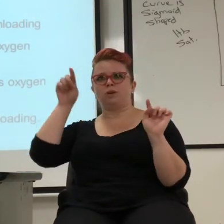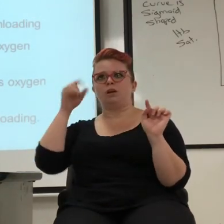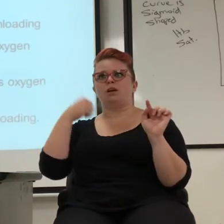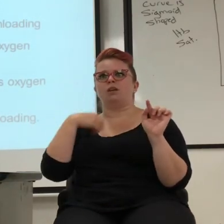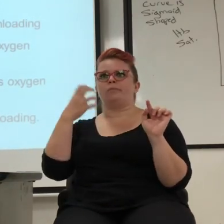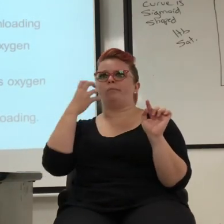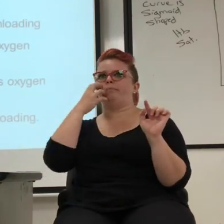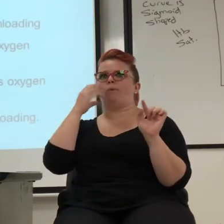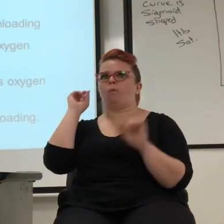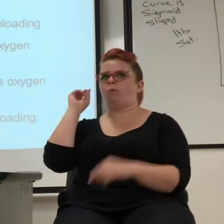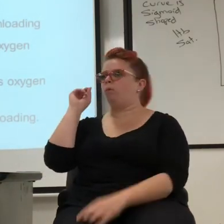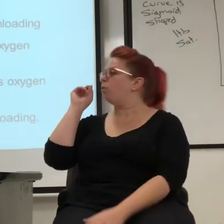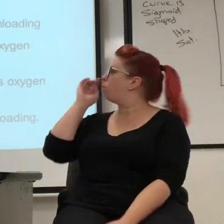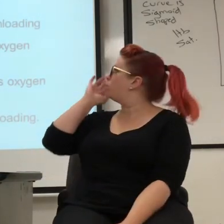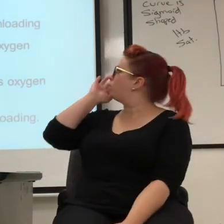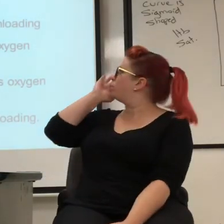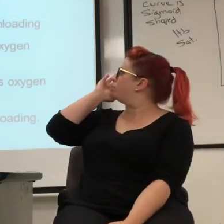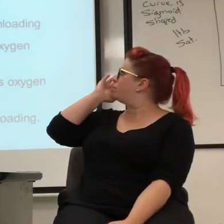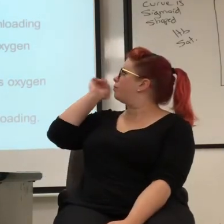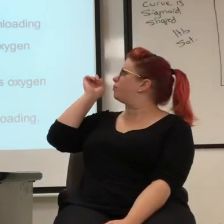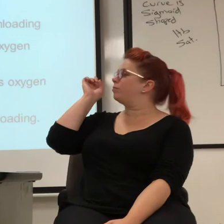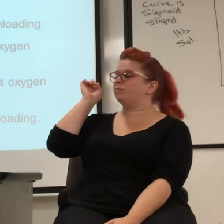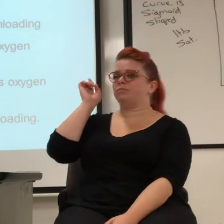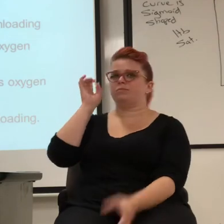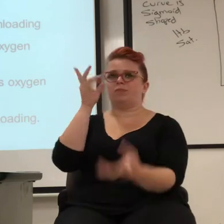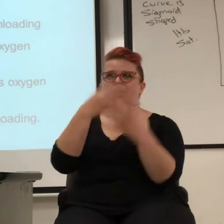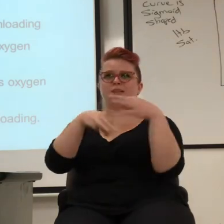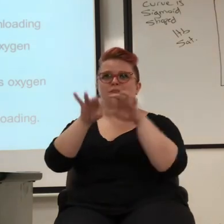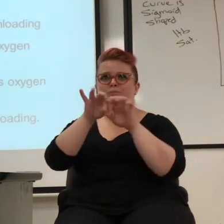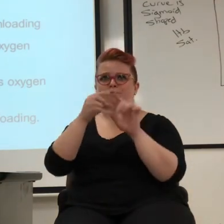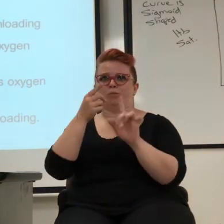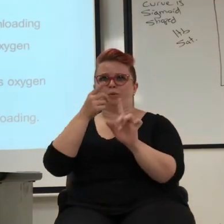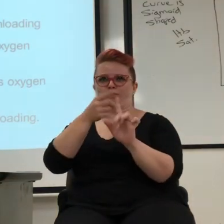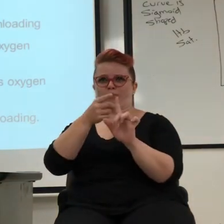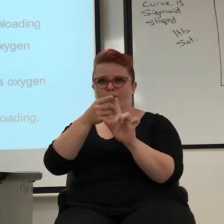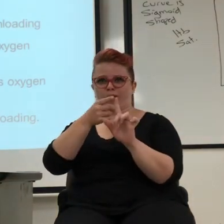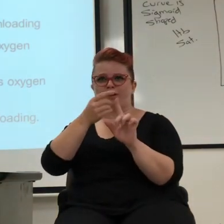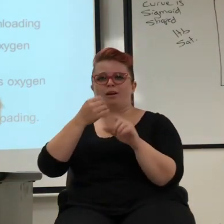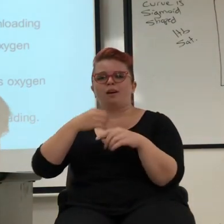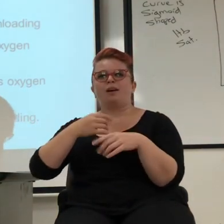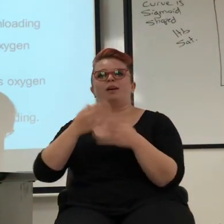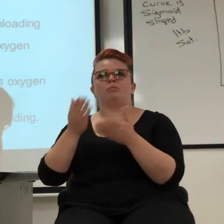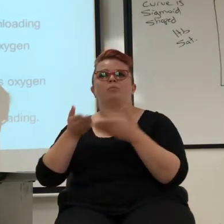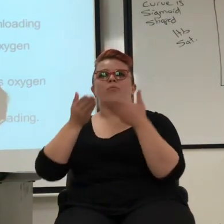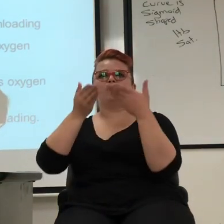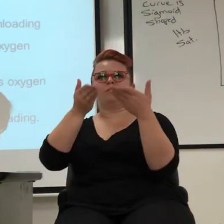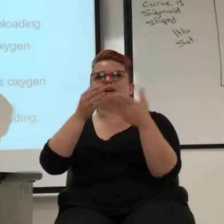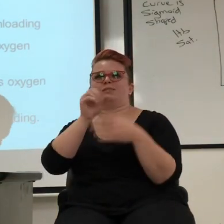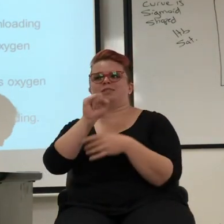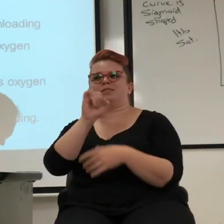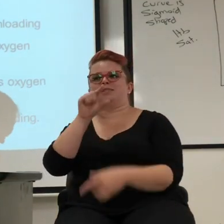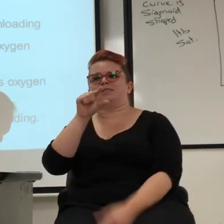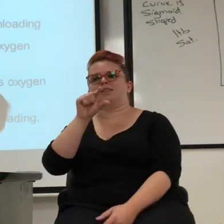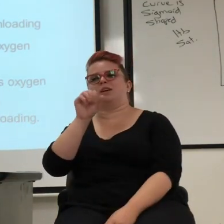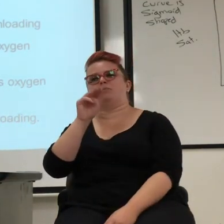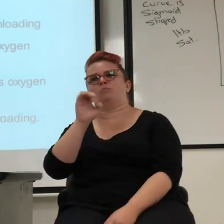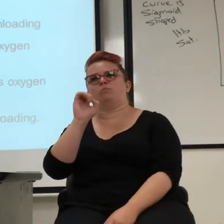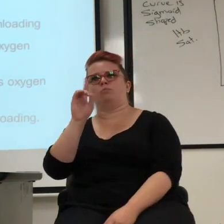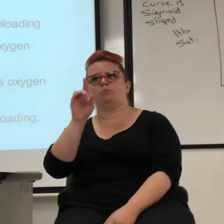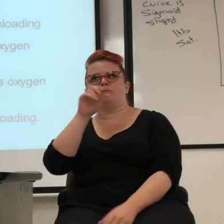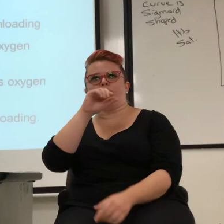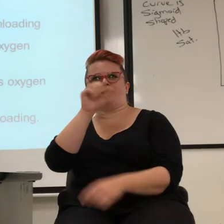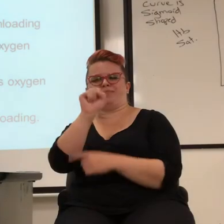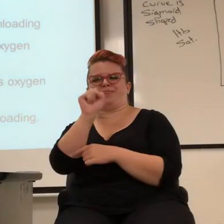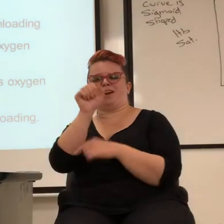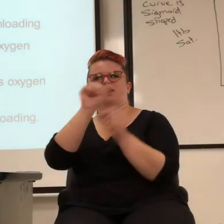bold, that's the number one influence. It gives us the sigmoid shape. Now there are other things that